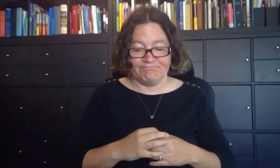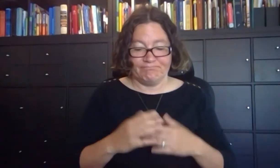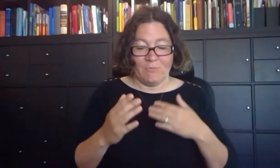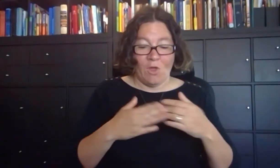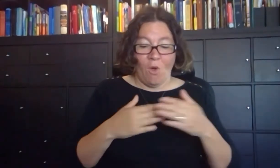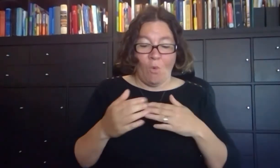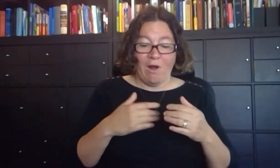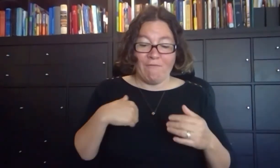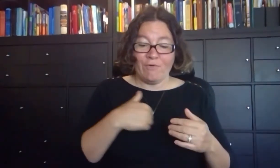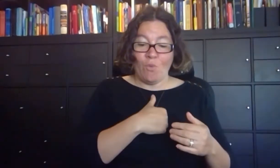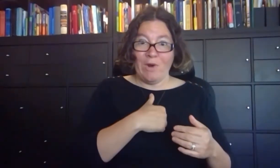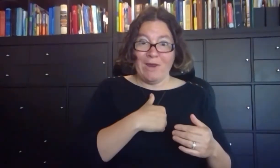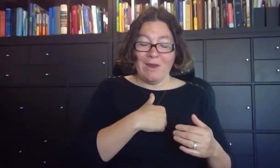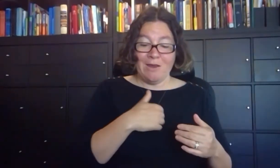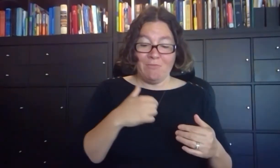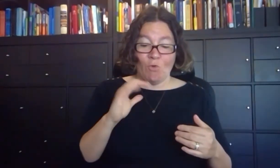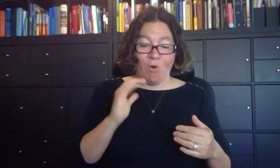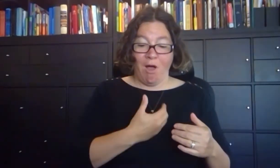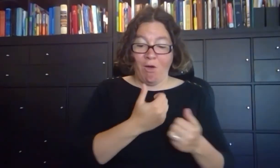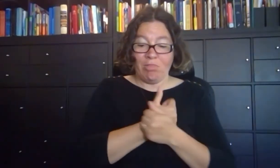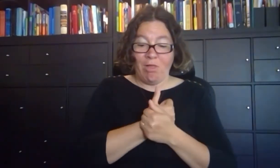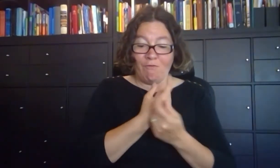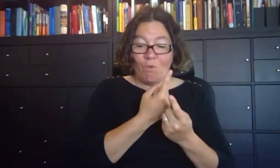Whenever we or our loved ones